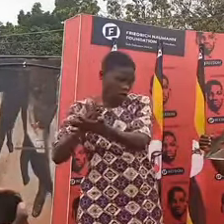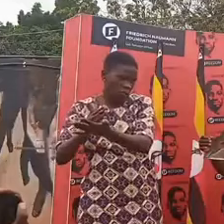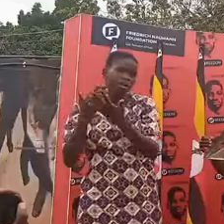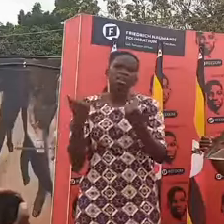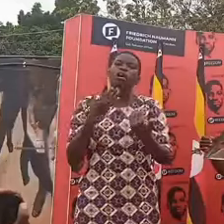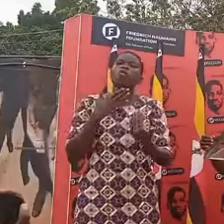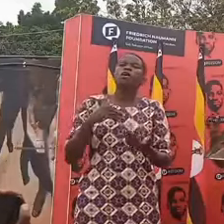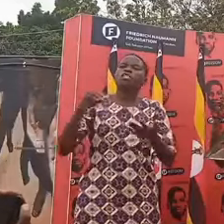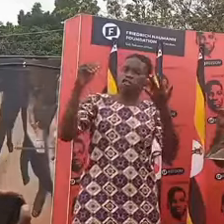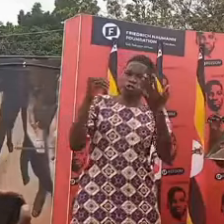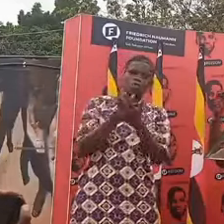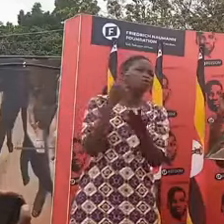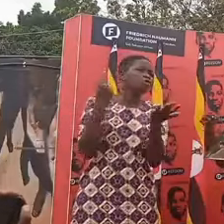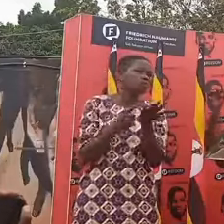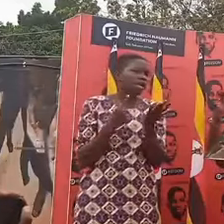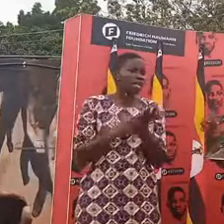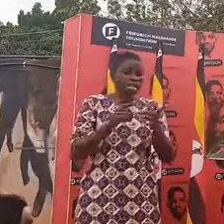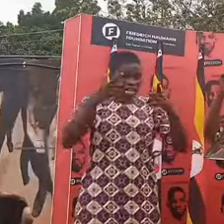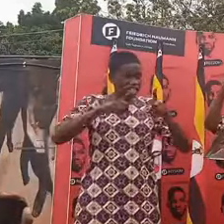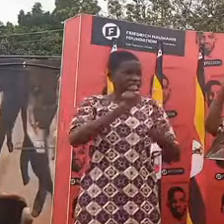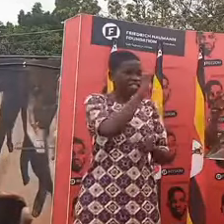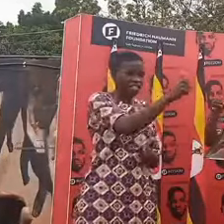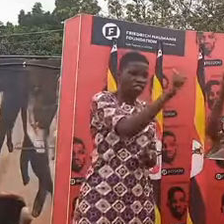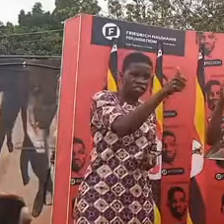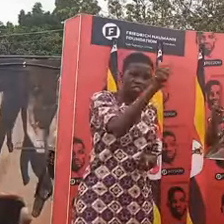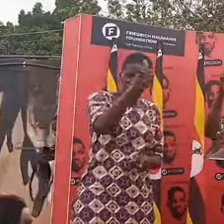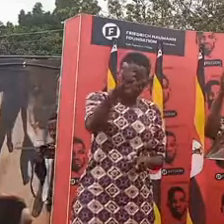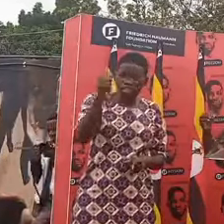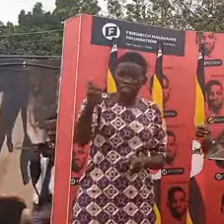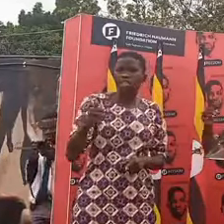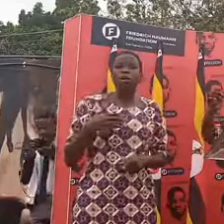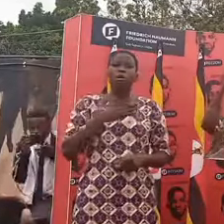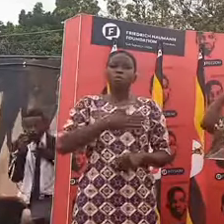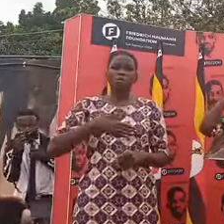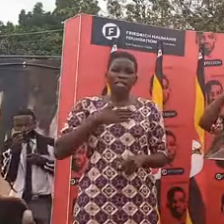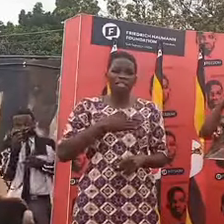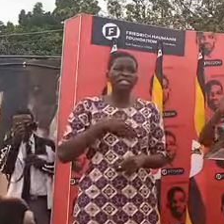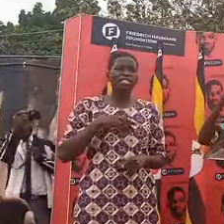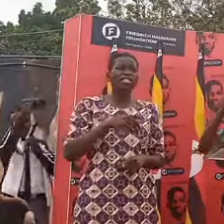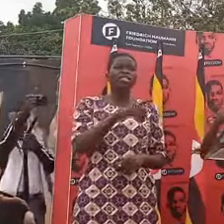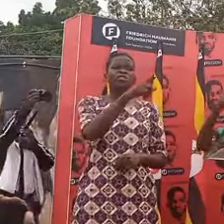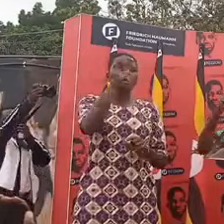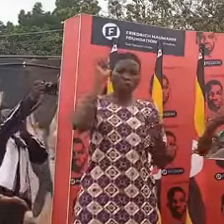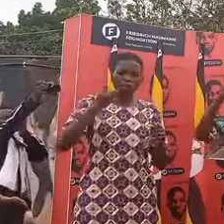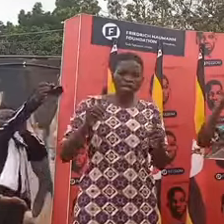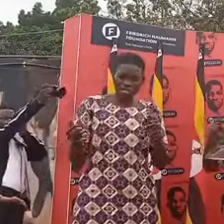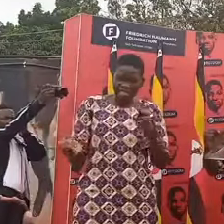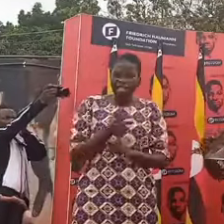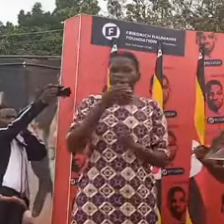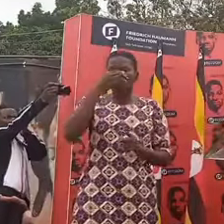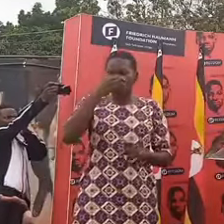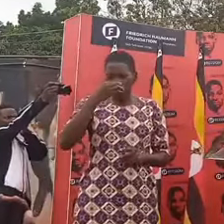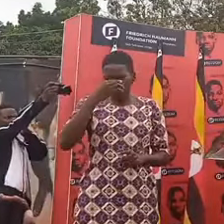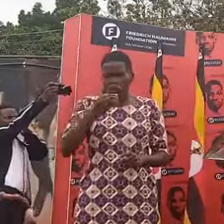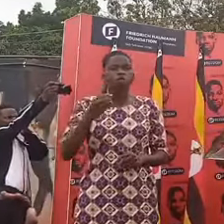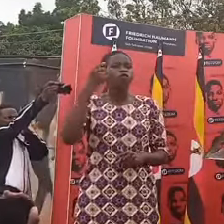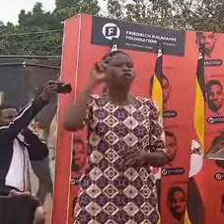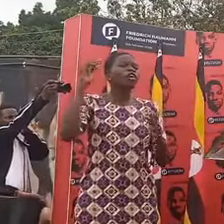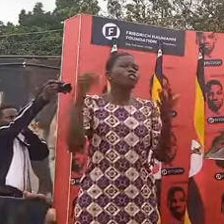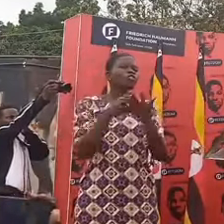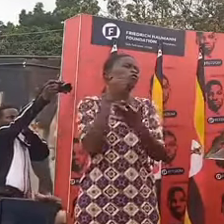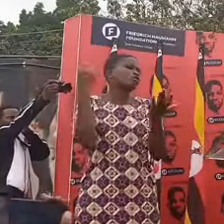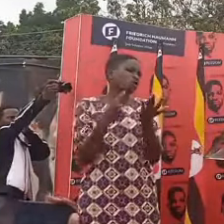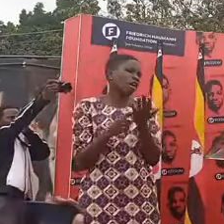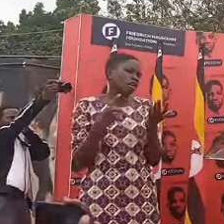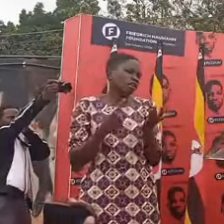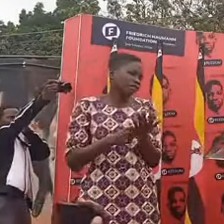Uganda. Let each and every Uganda catch this flu of a new Uganda. People, power.